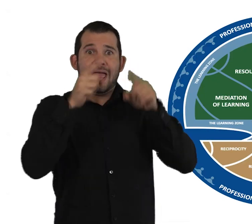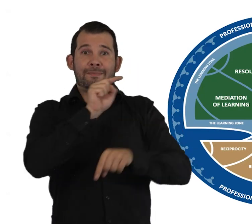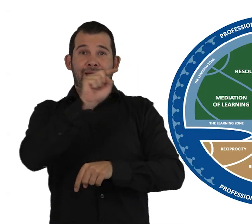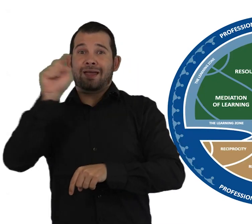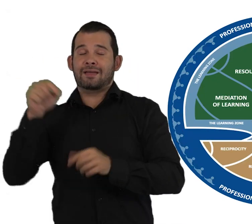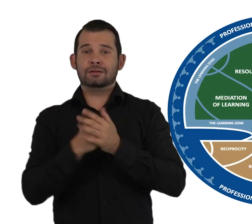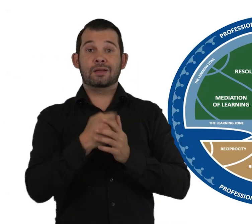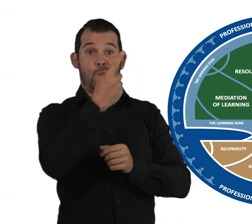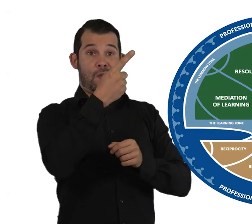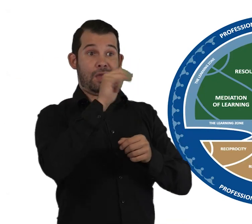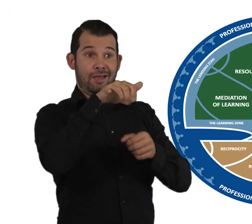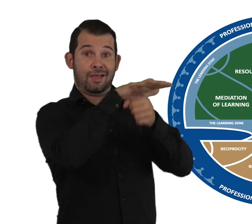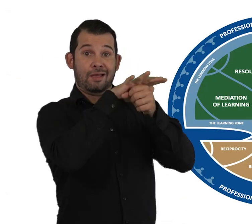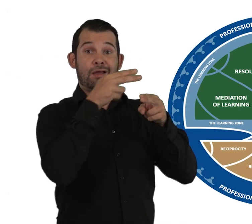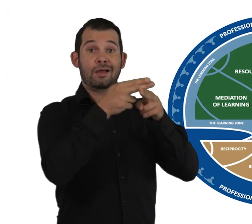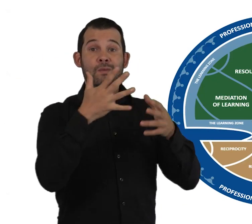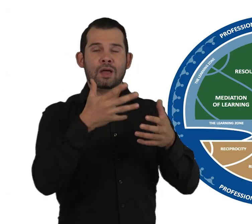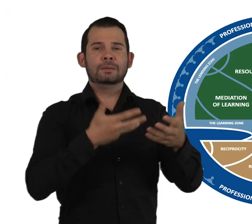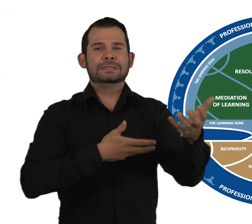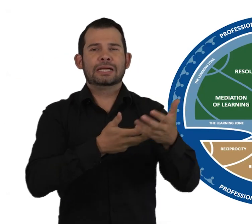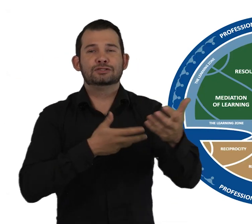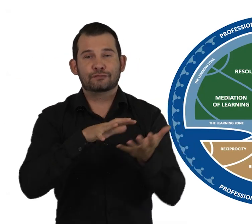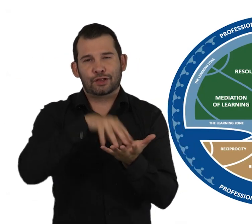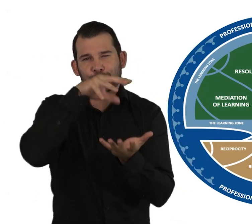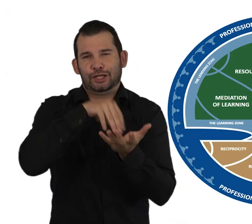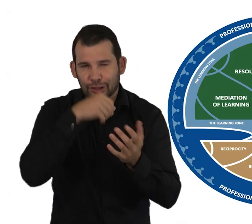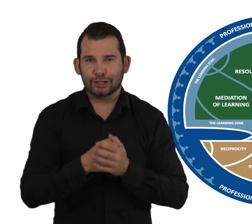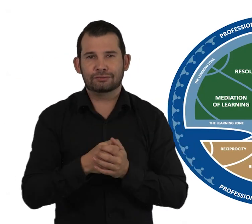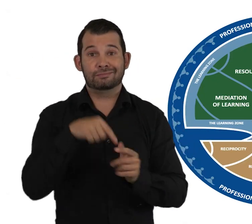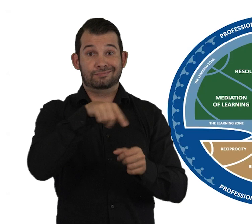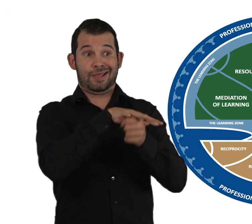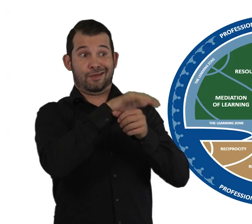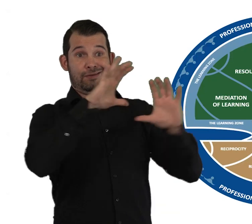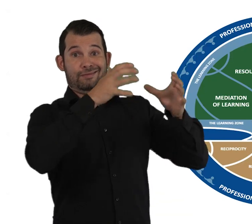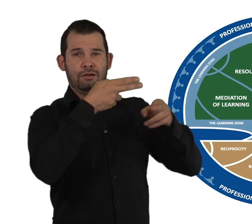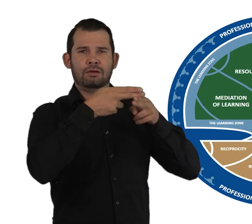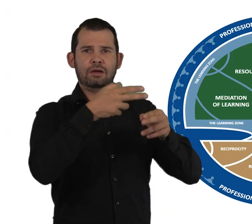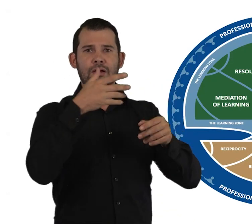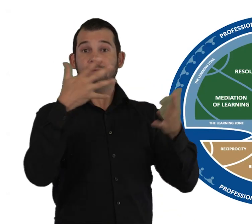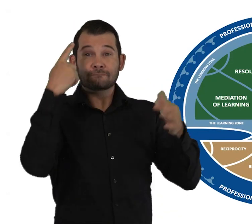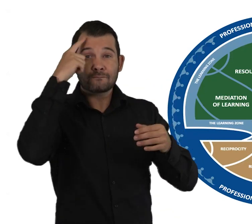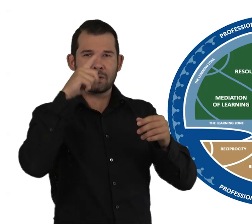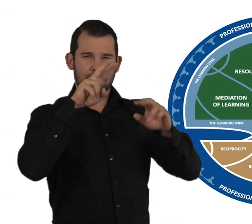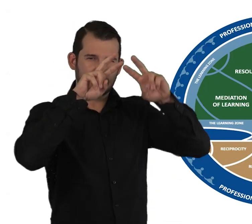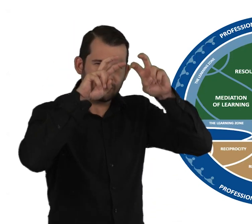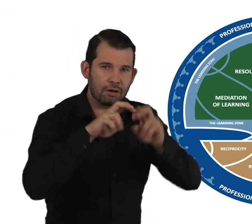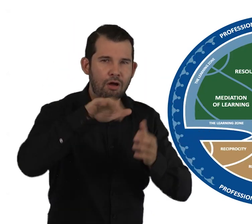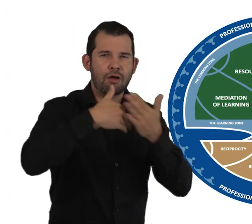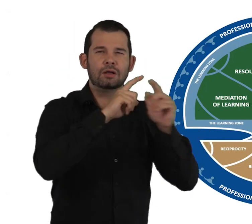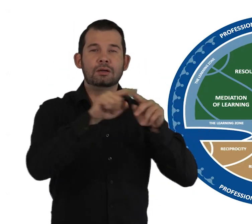of the areas is the mediation of learning. This area is meant to examine all the potential ways the interpreter interacts with